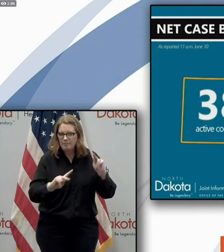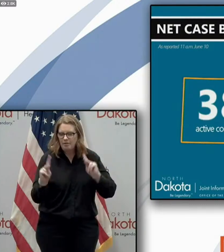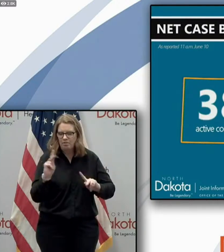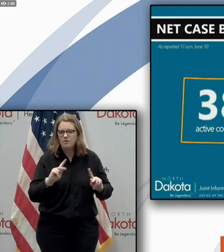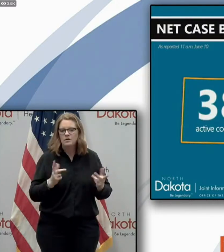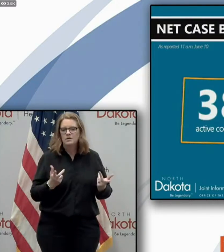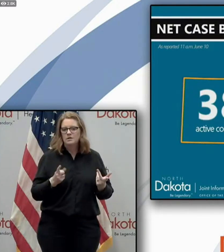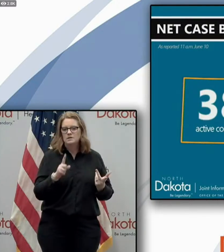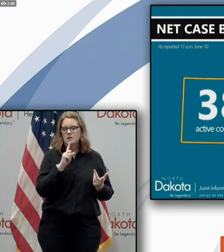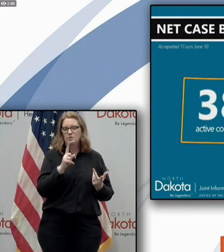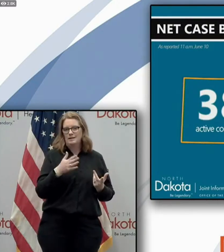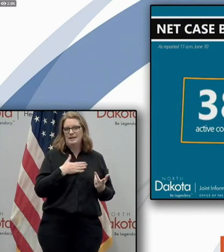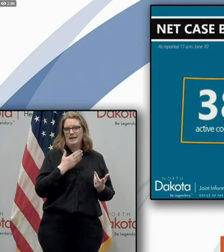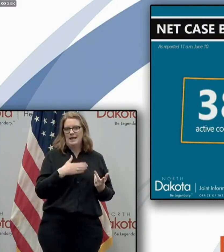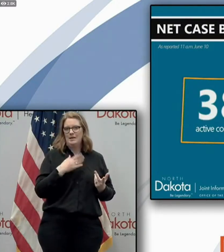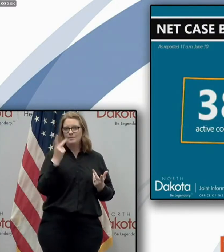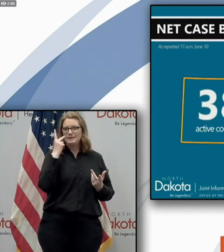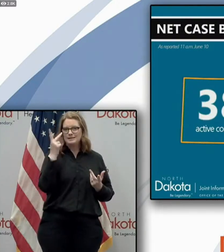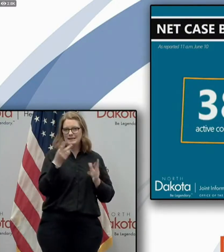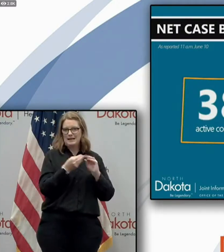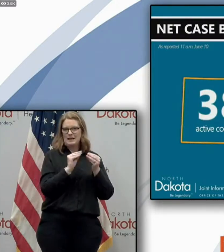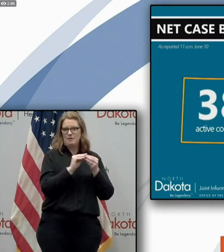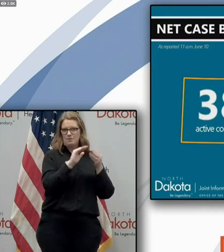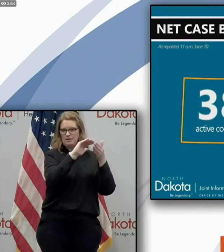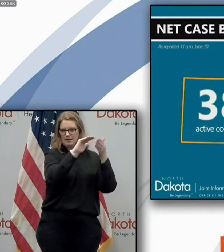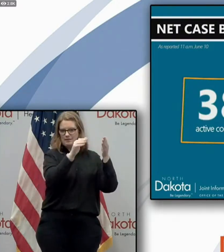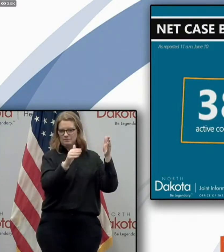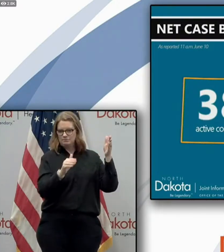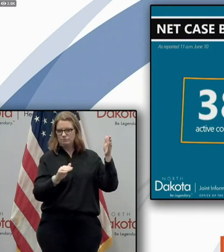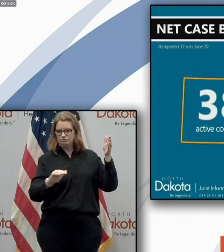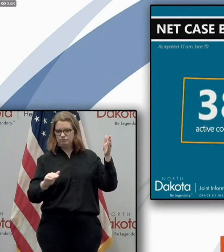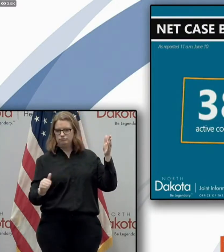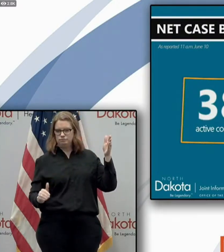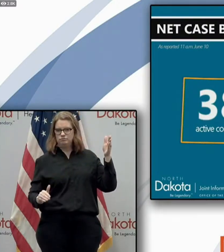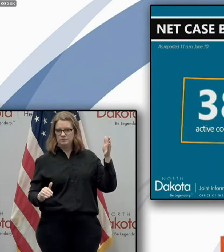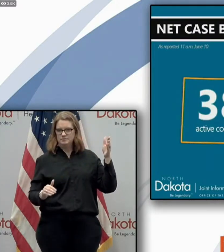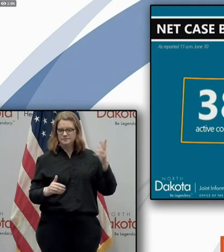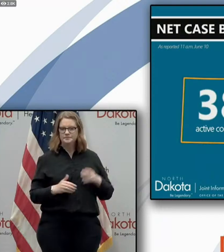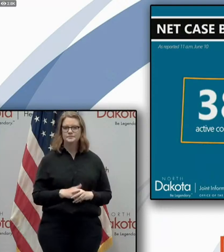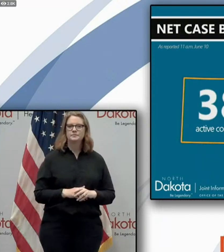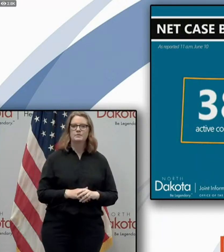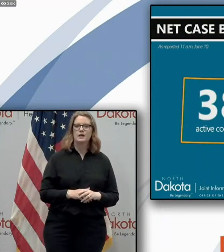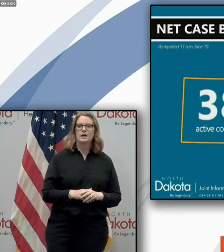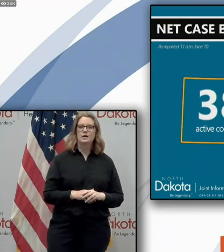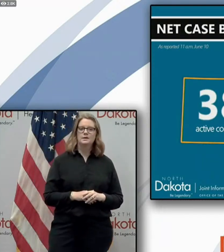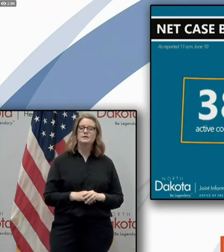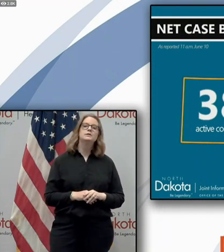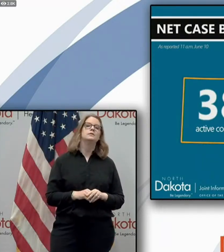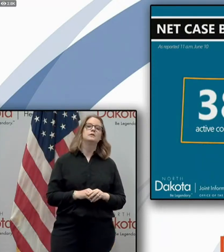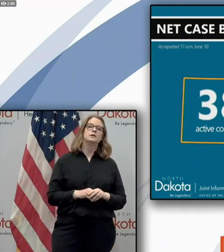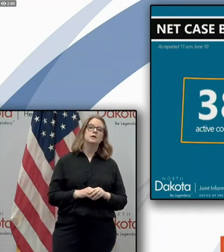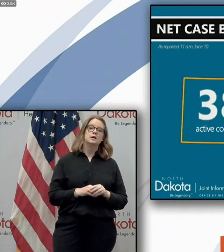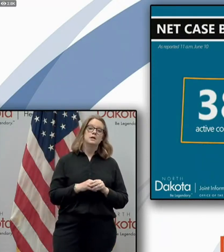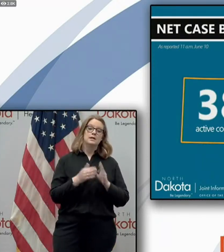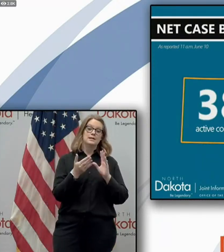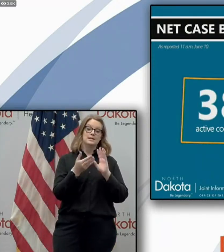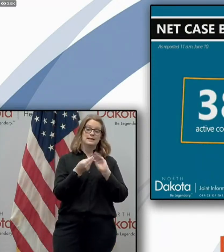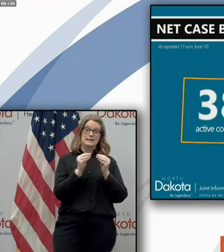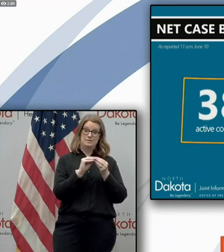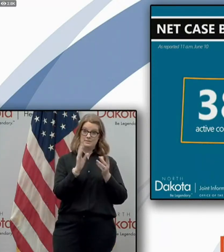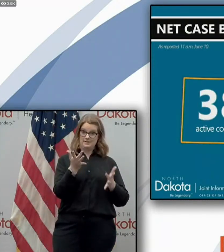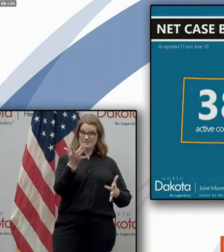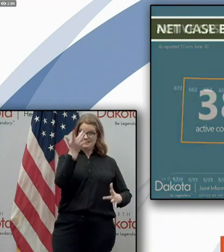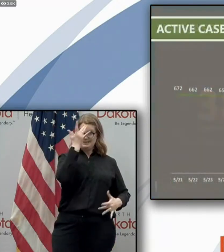infected. So nice to see that number coming down, well down from its peak. In terms of the active cases